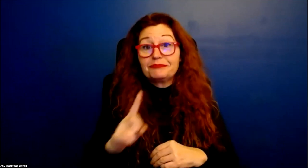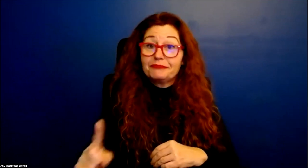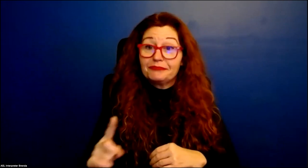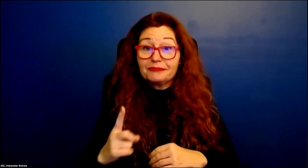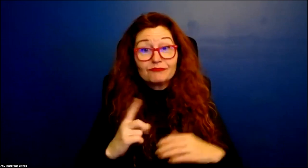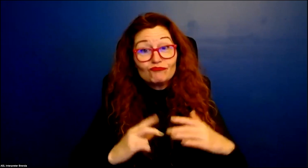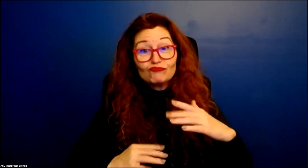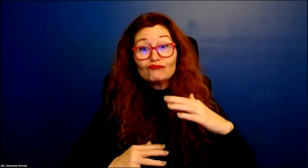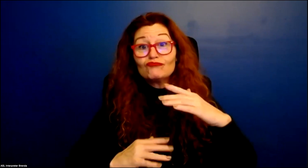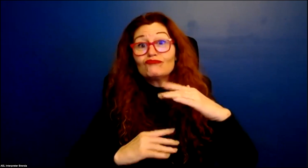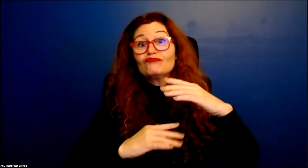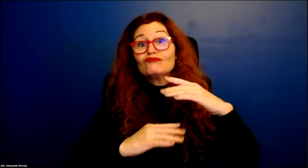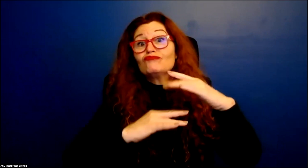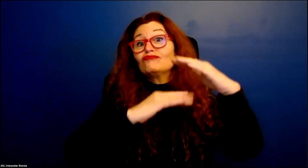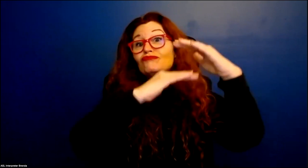next years.